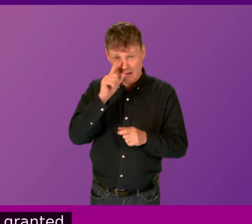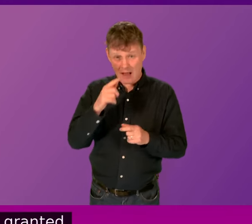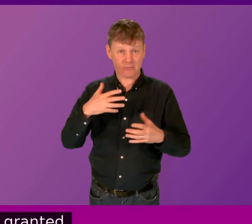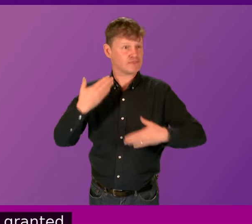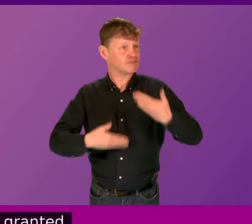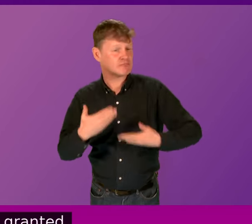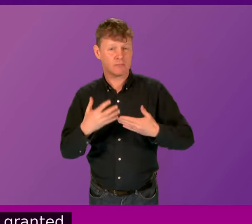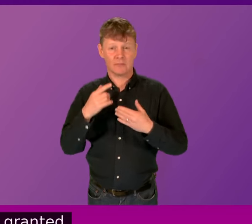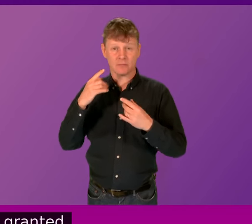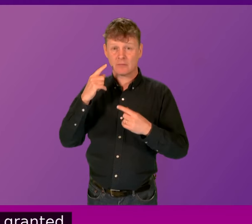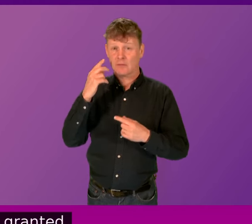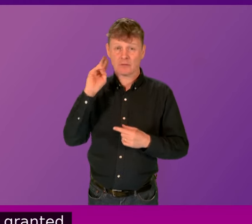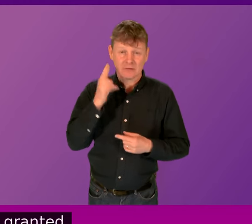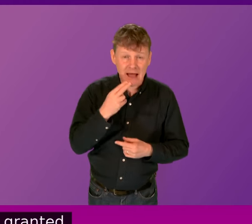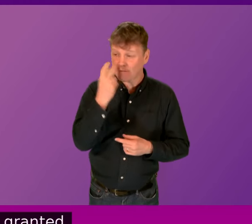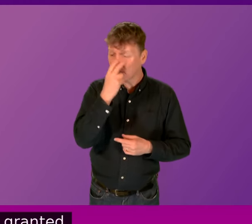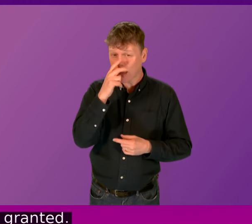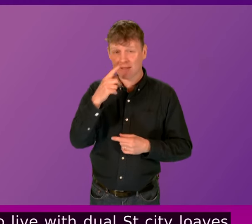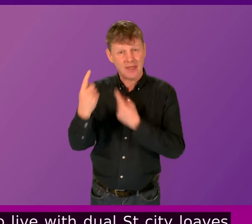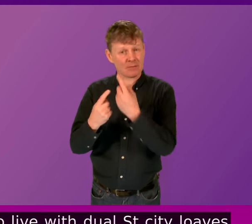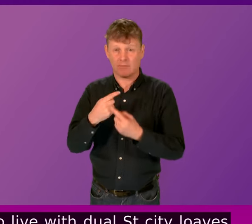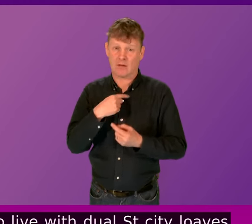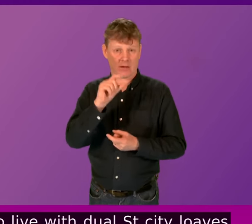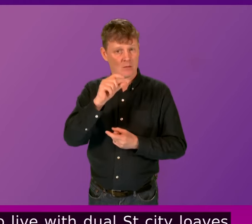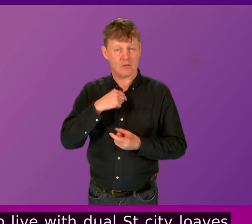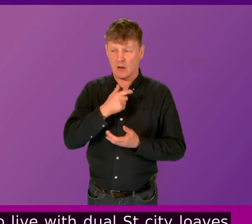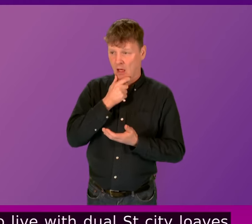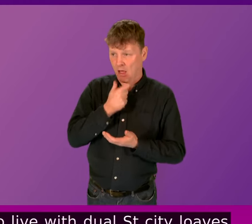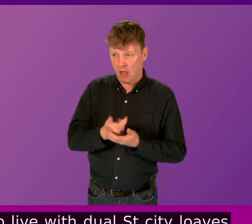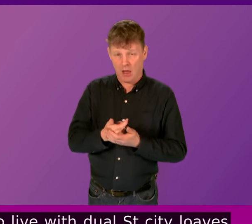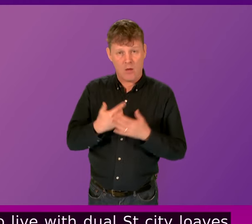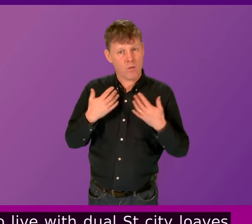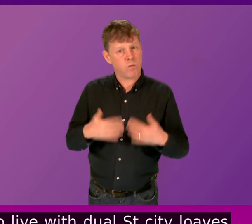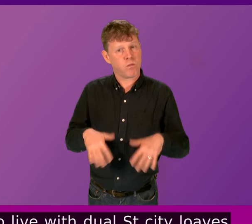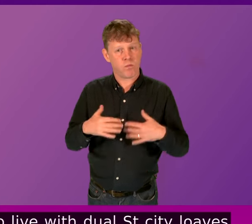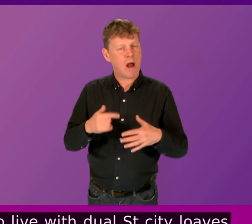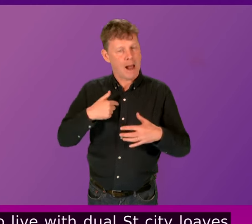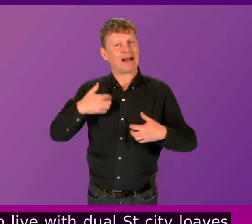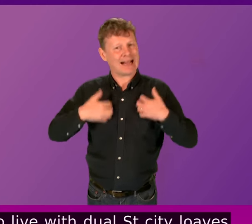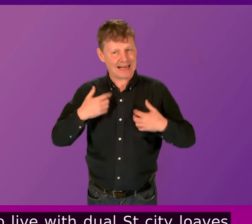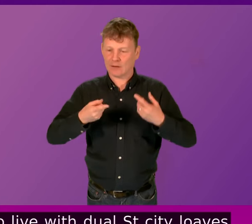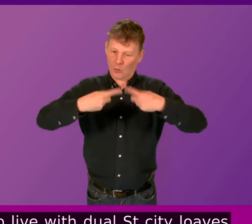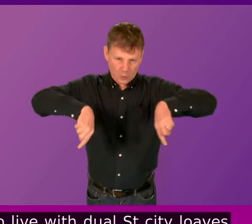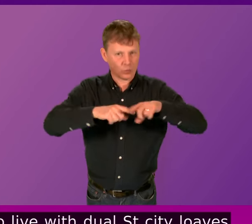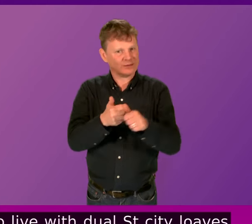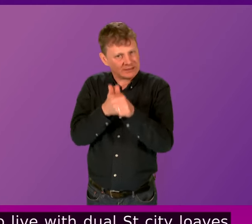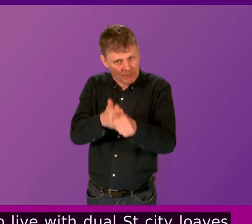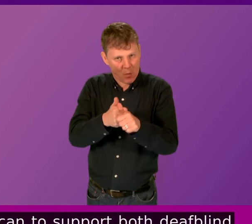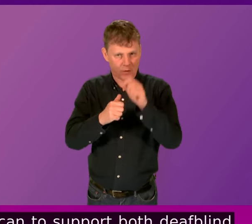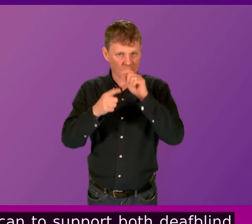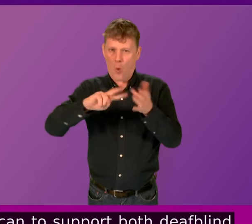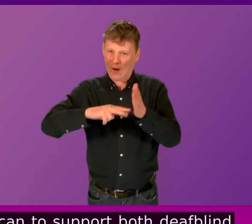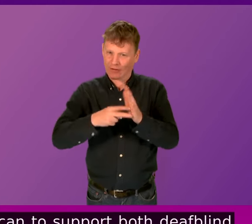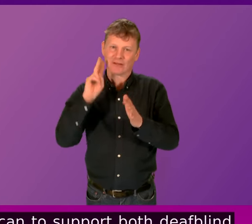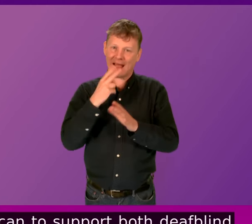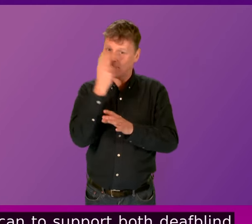loss, and I am keen to do what I can to support both Deafblind Scotland and in the